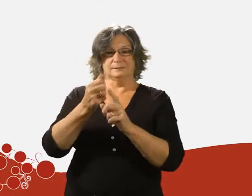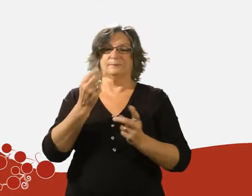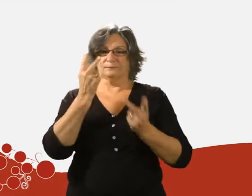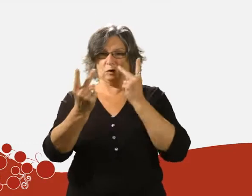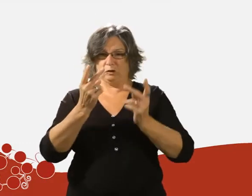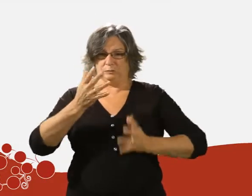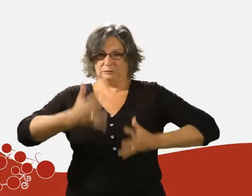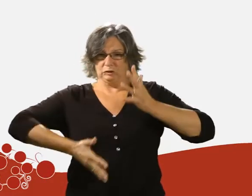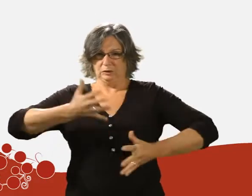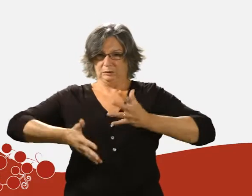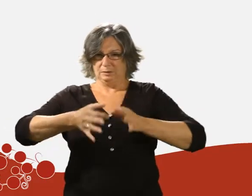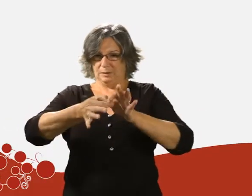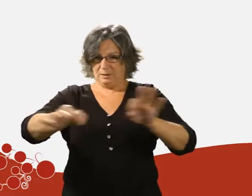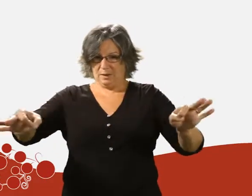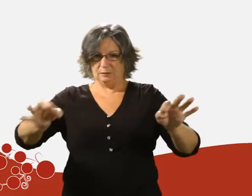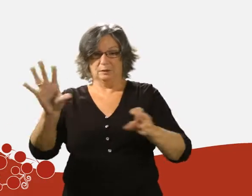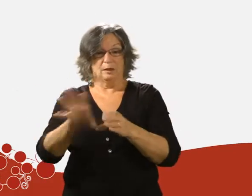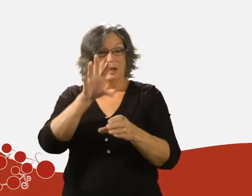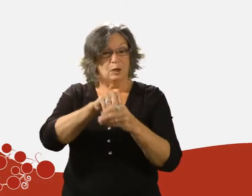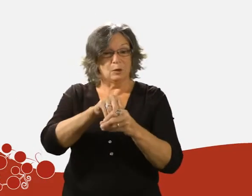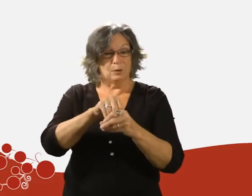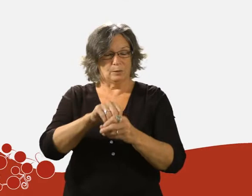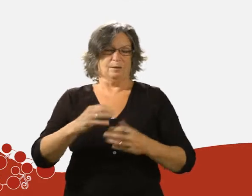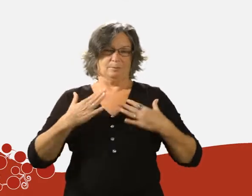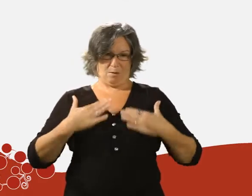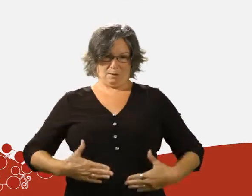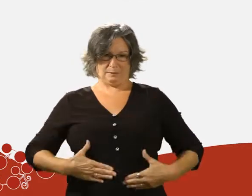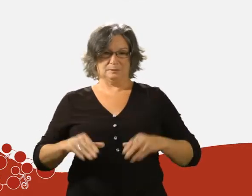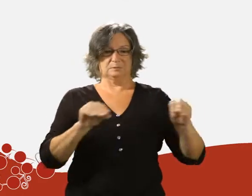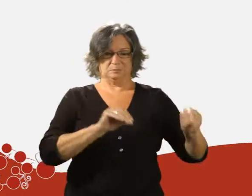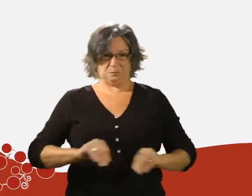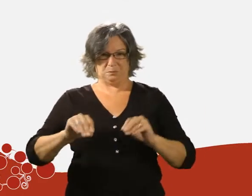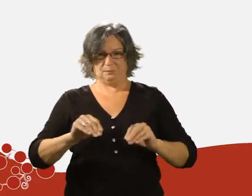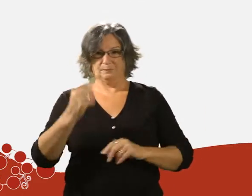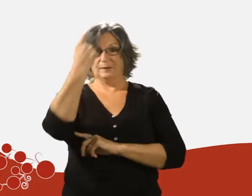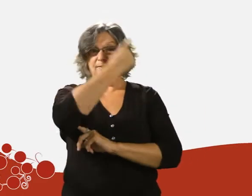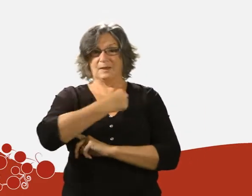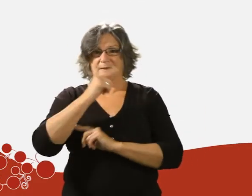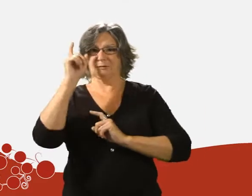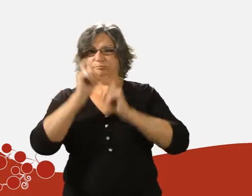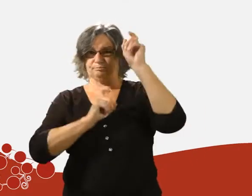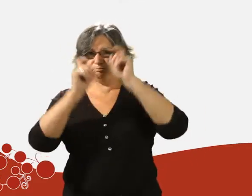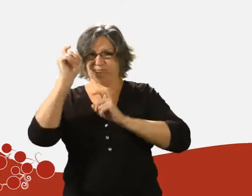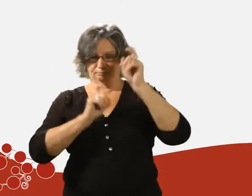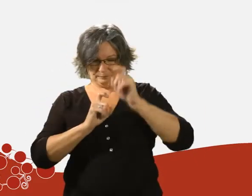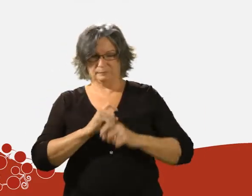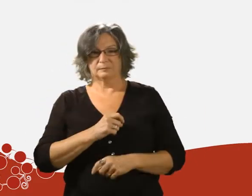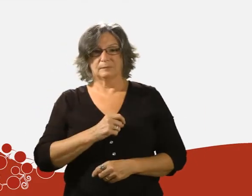ASL is a visual gestural language that incorporates the use of body movements and facial expressions.